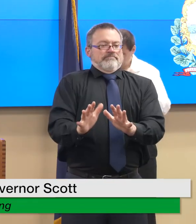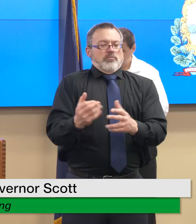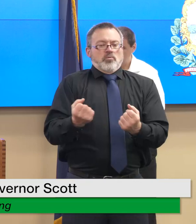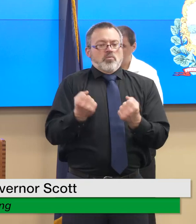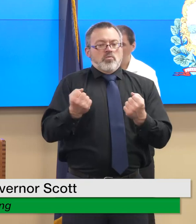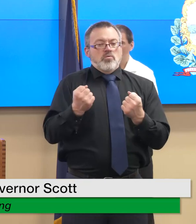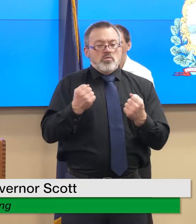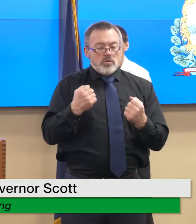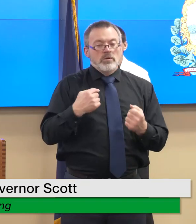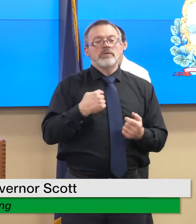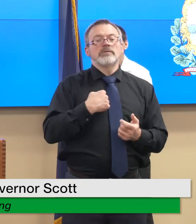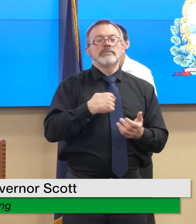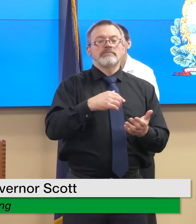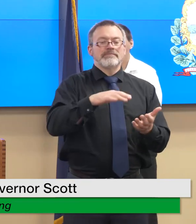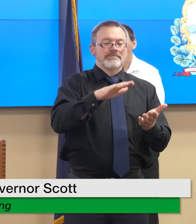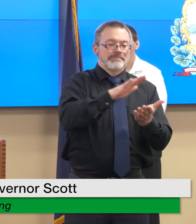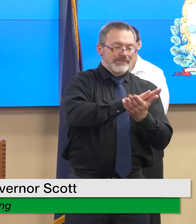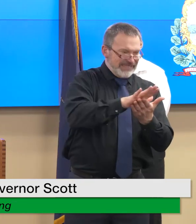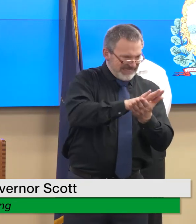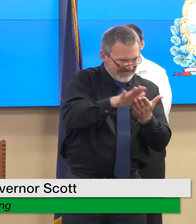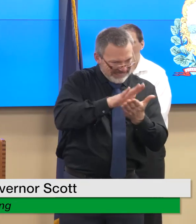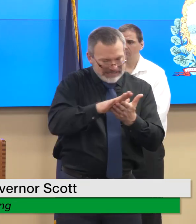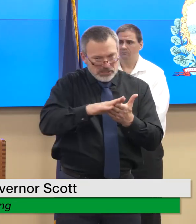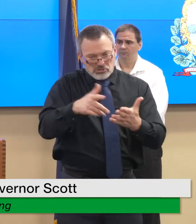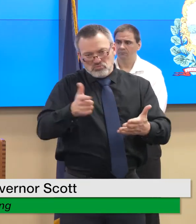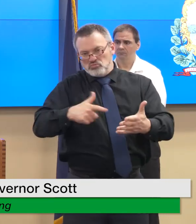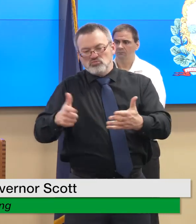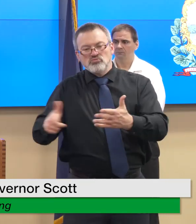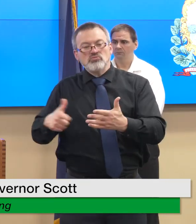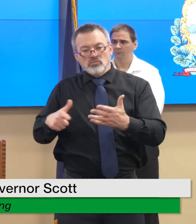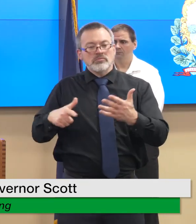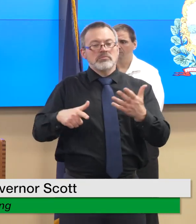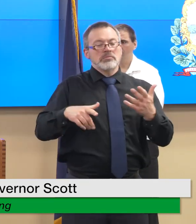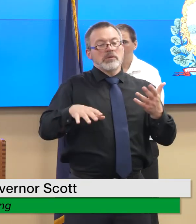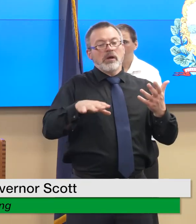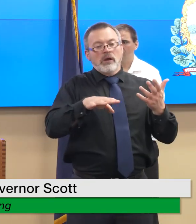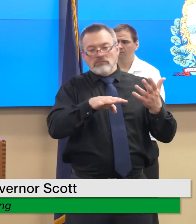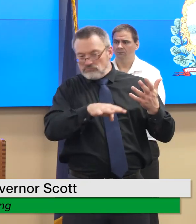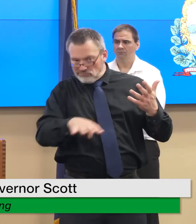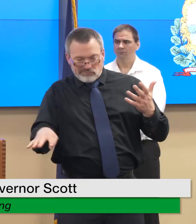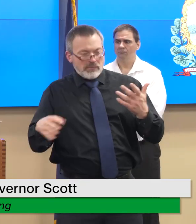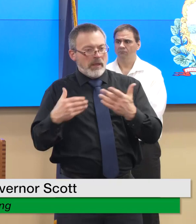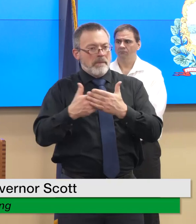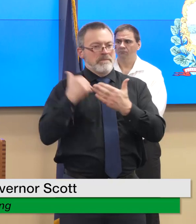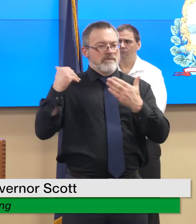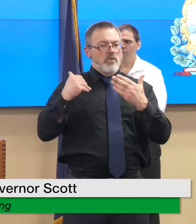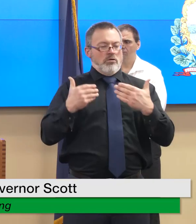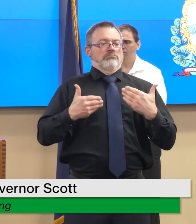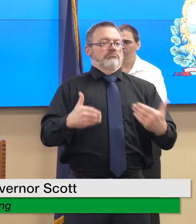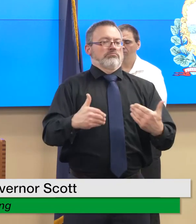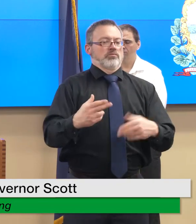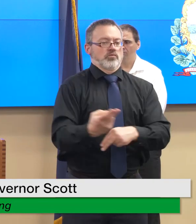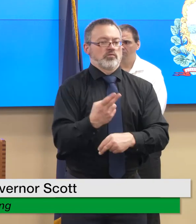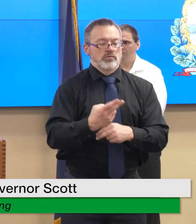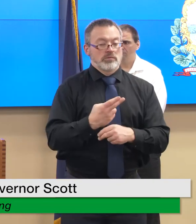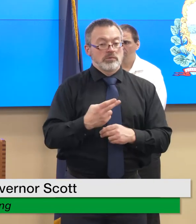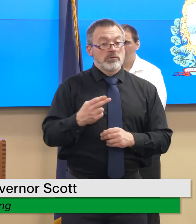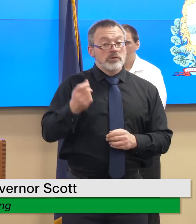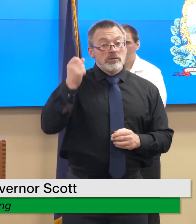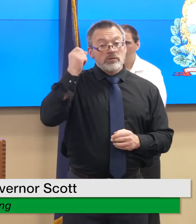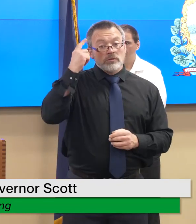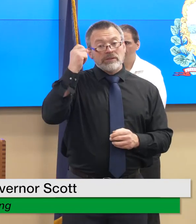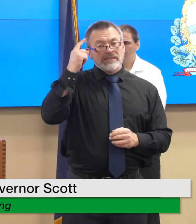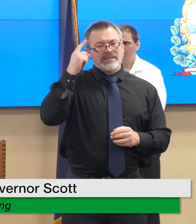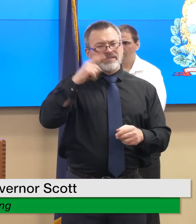disinfecting, and flushing prior to collecting samples to return those wells to service. However, there is sufficient water